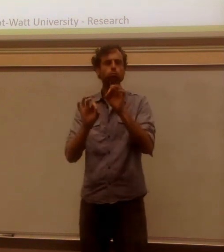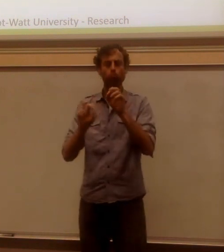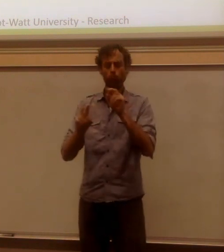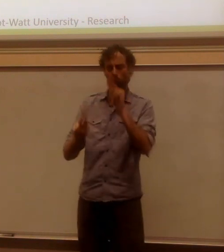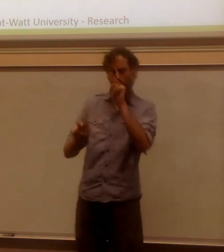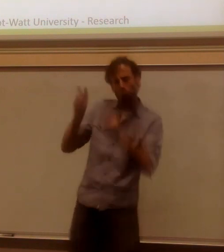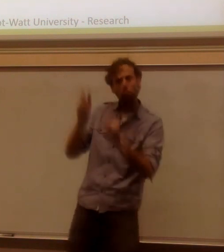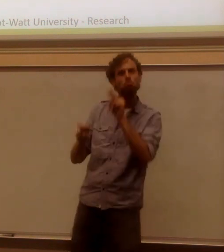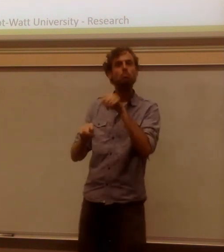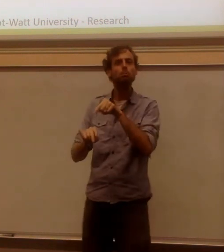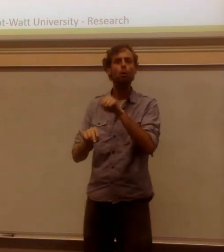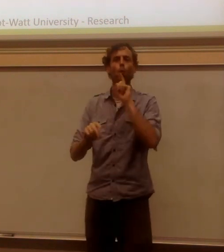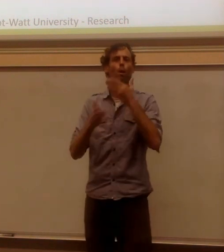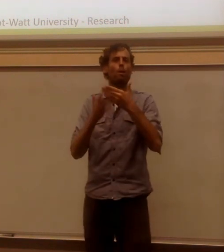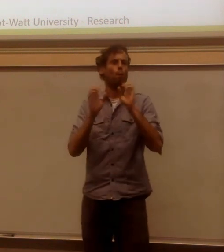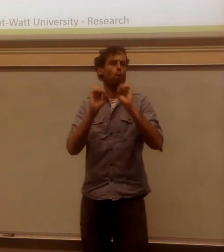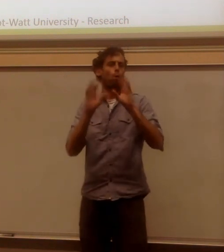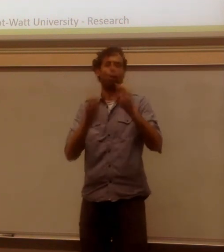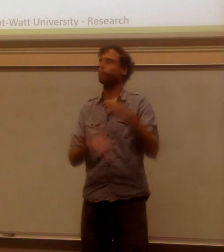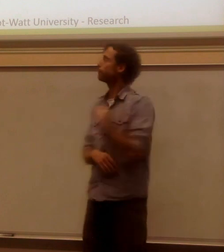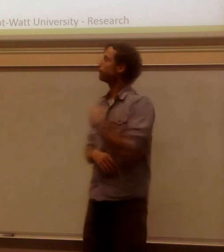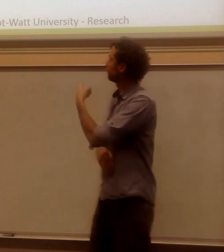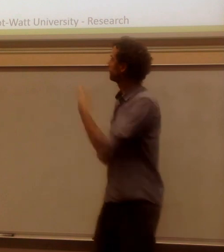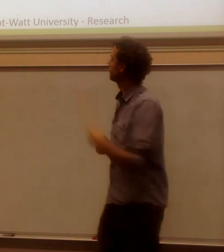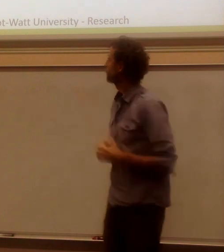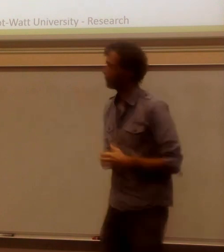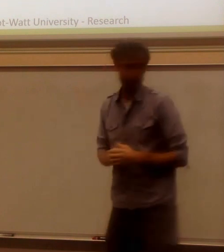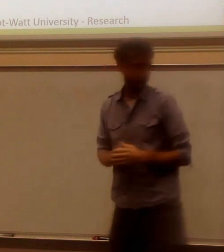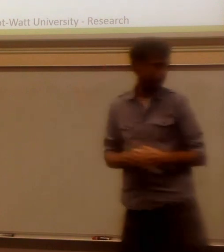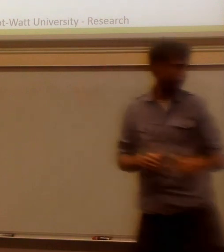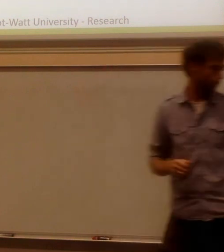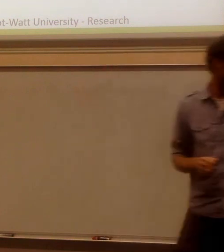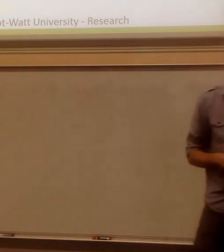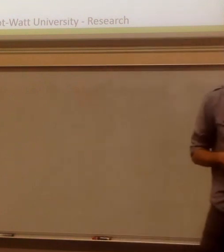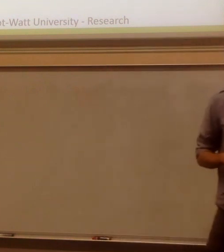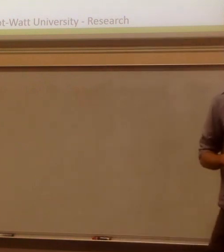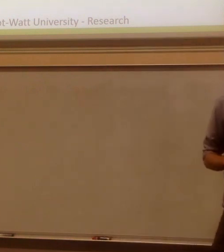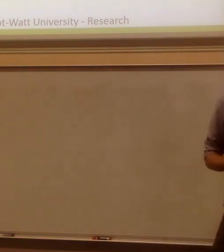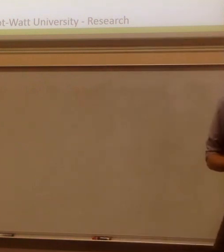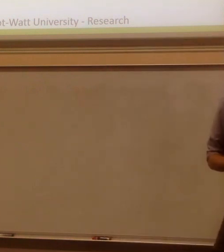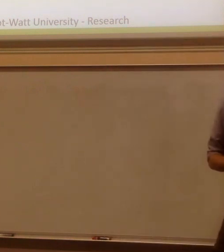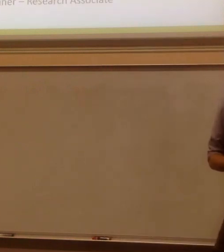of researchers from Heriot Watt University involved to provide an evaluation of the project, and I'll talk more about that